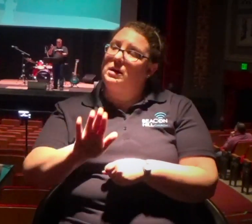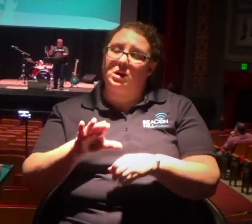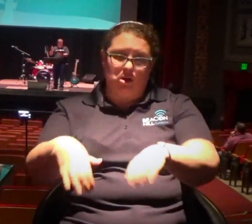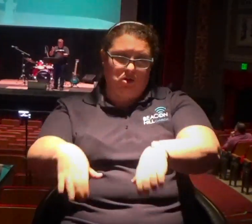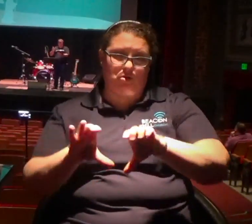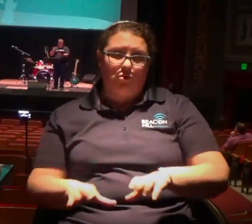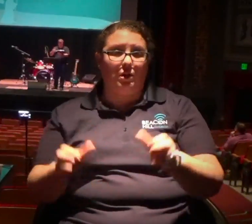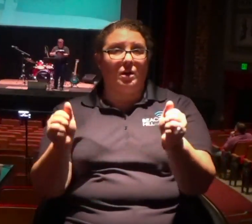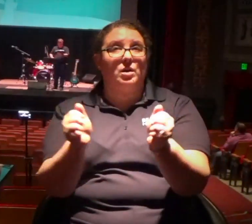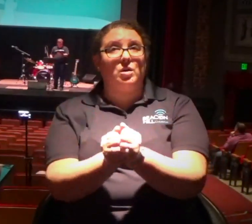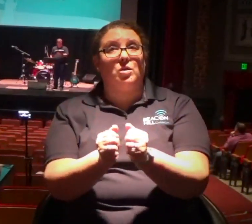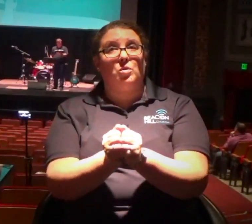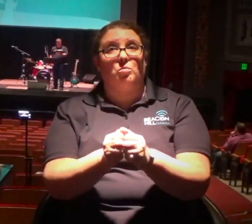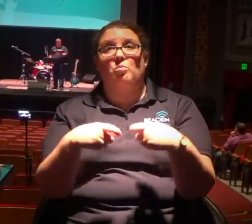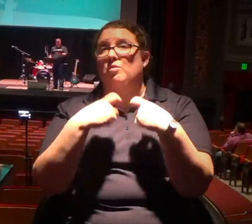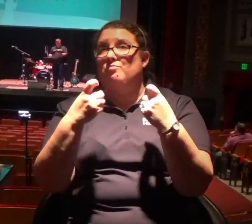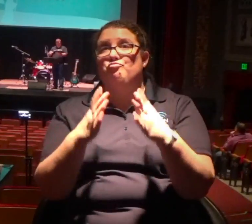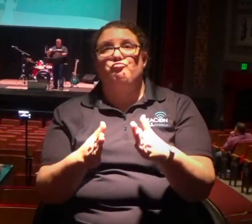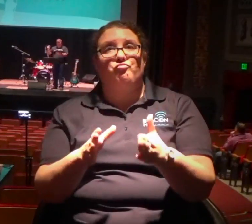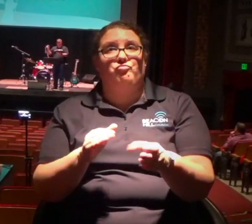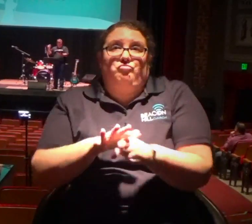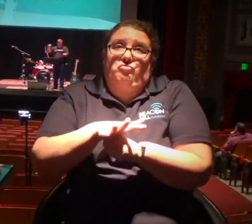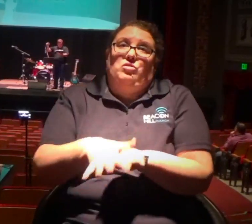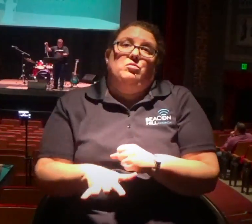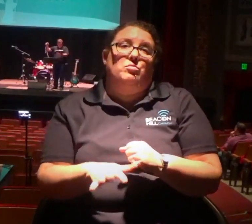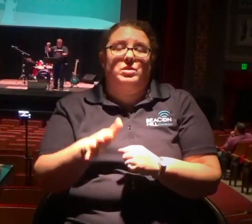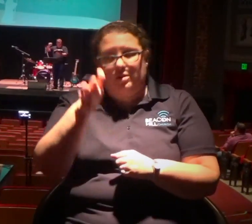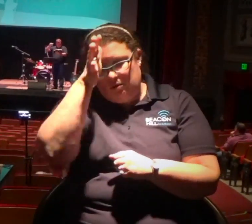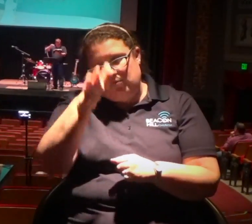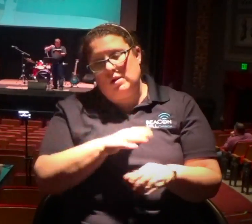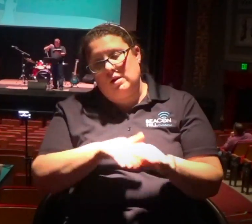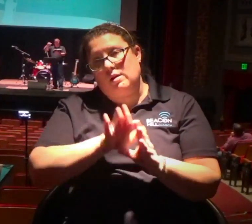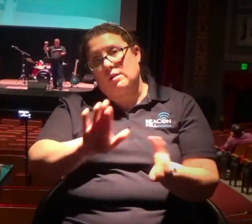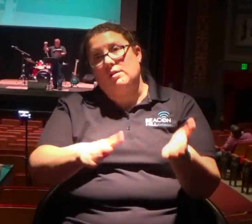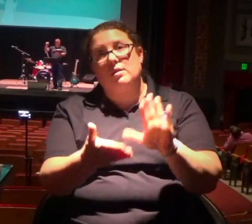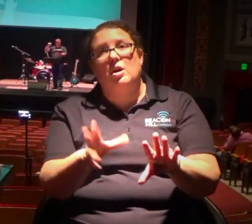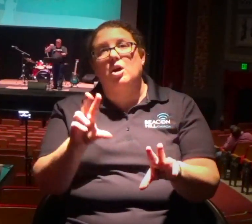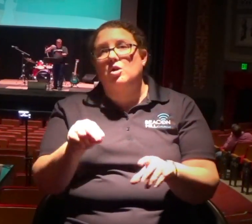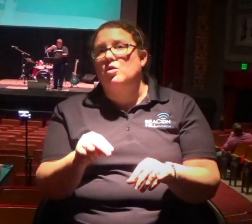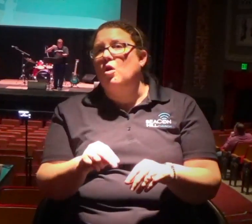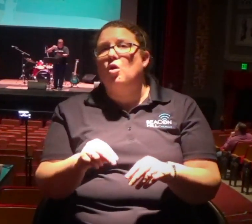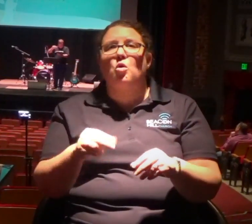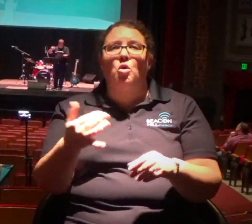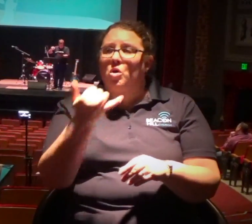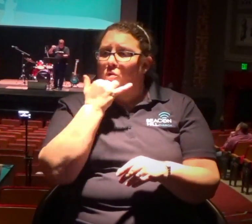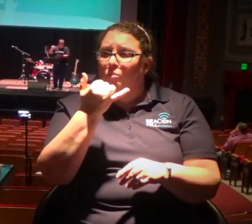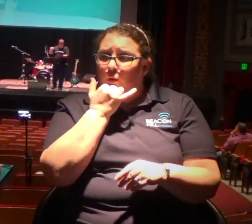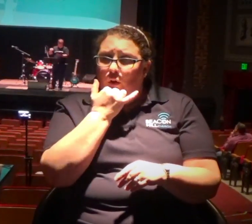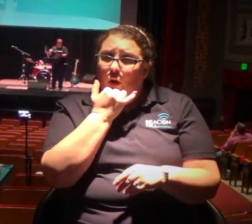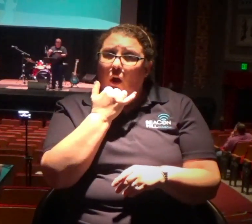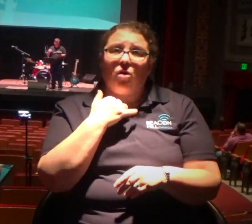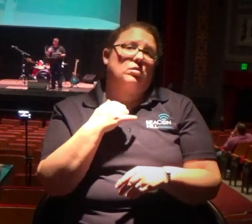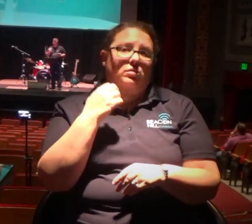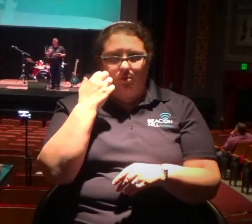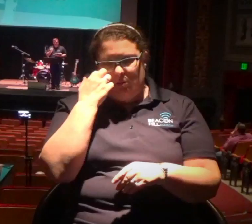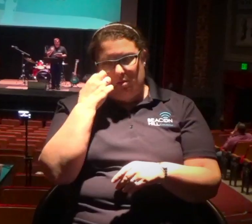rich man in his death. Although he had done no violence, he had done no wrong, there was no deceit in his mouth. It was only